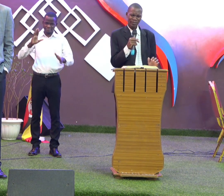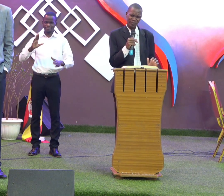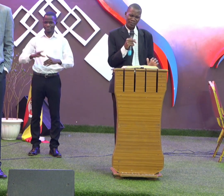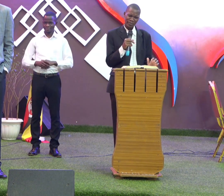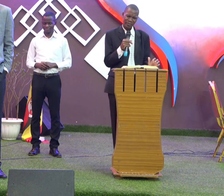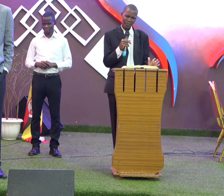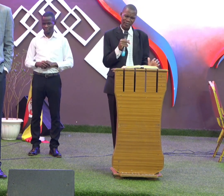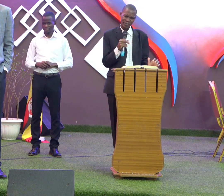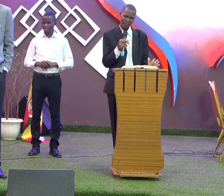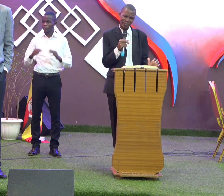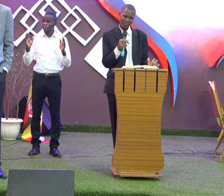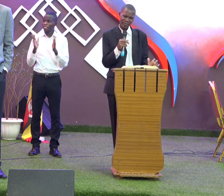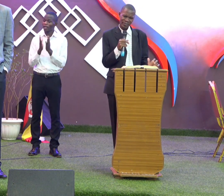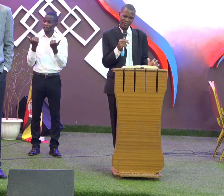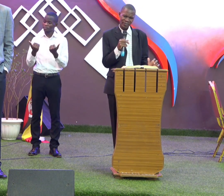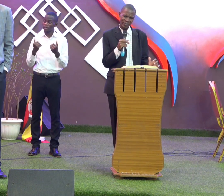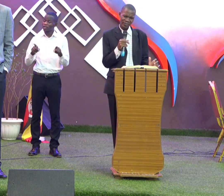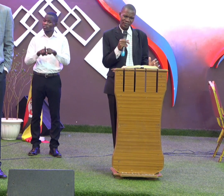mistreated.